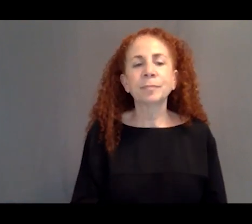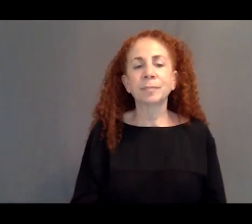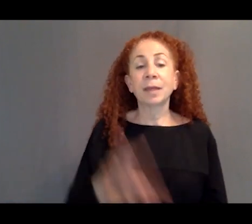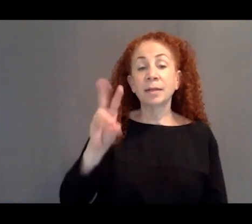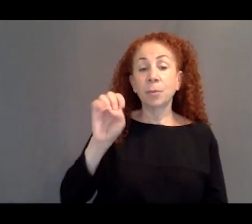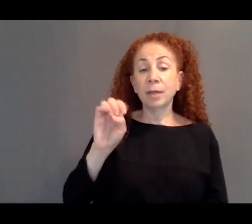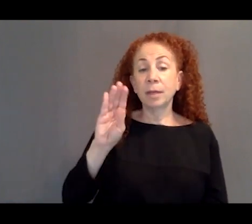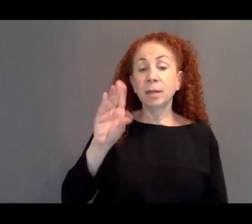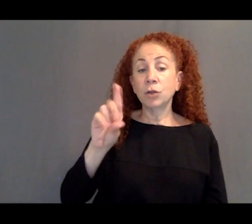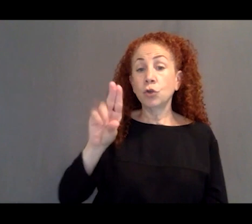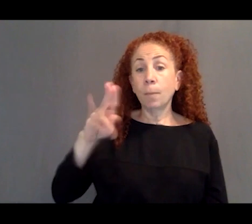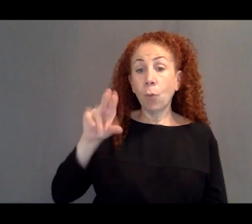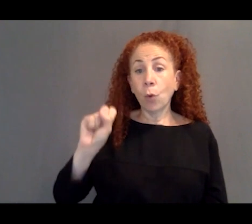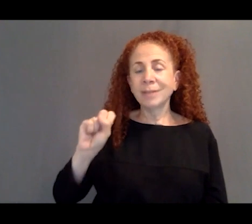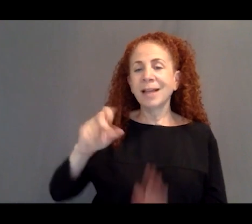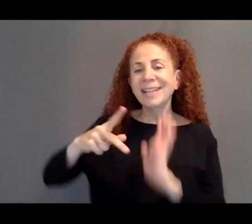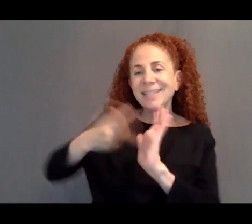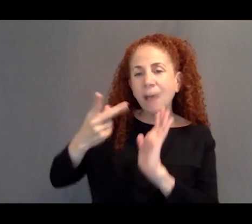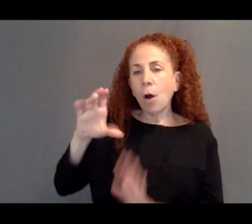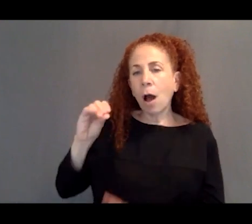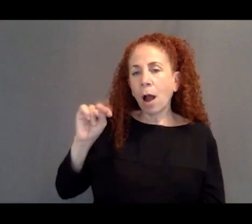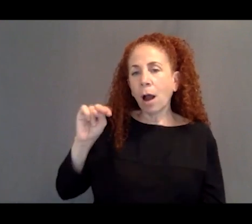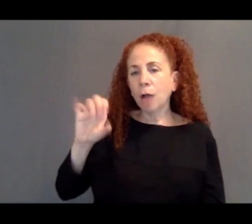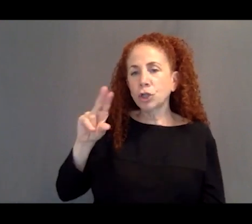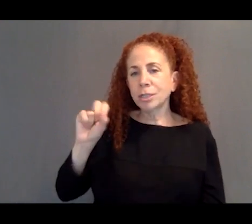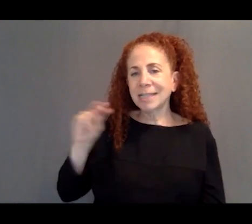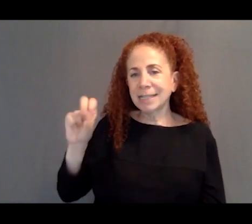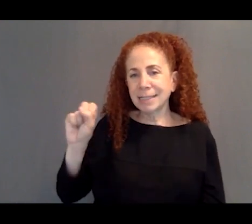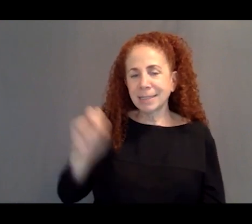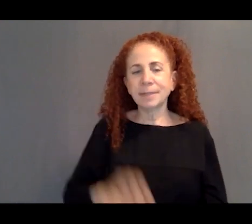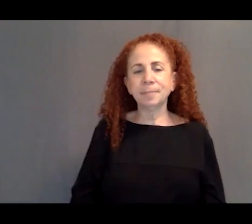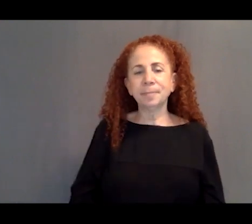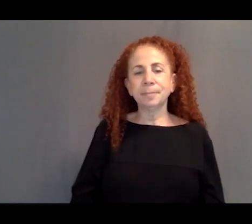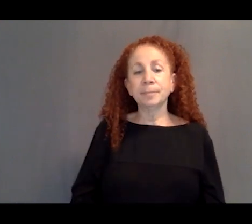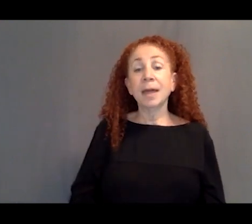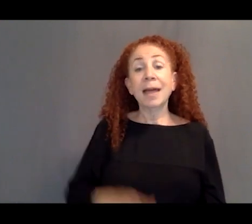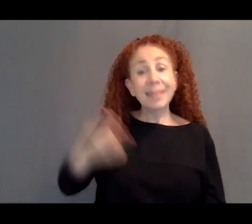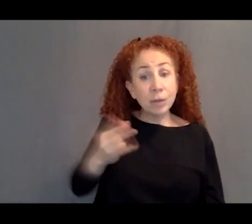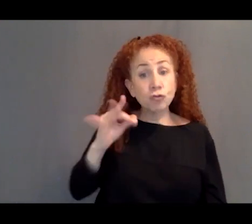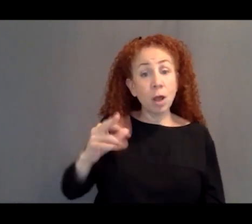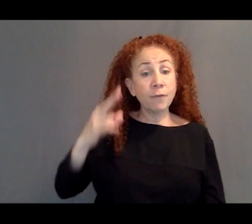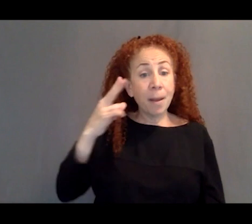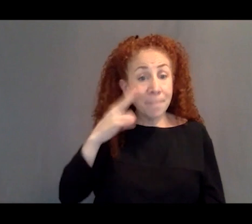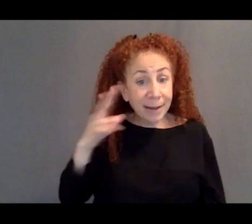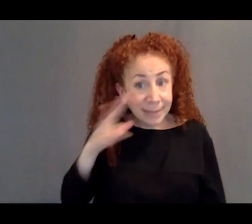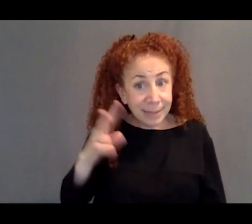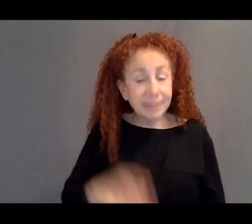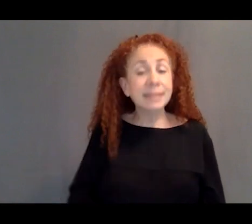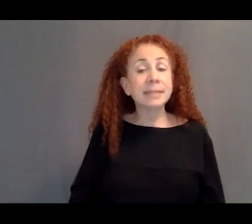W.E.B. Du Bois's double consciousness, the history of Mexicans and